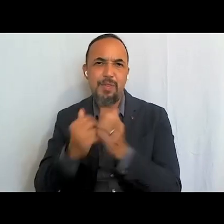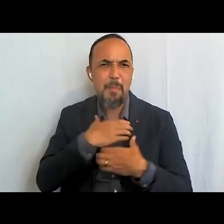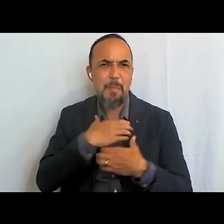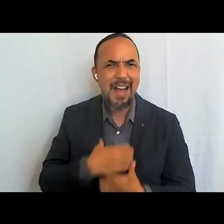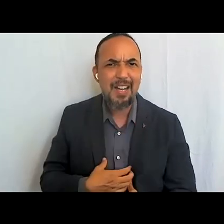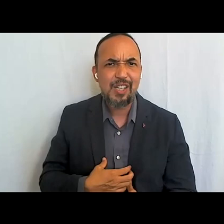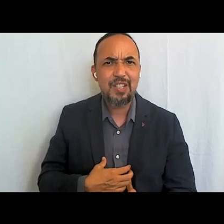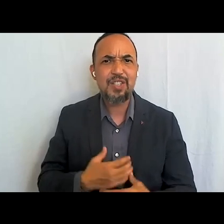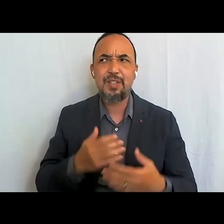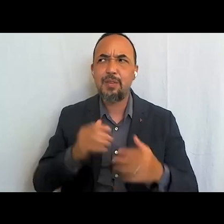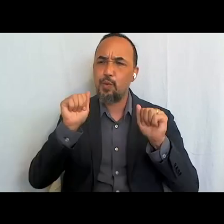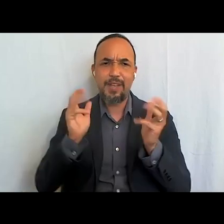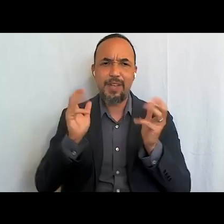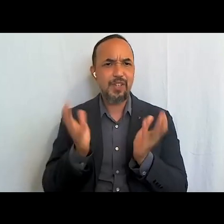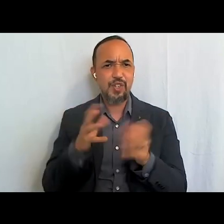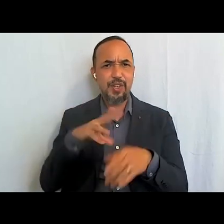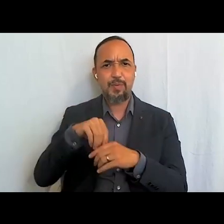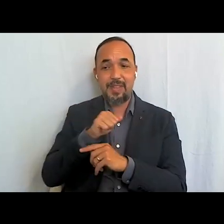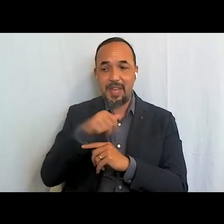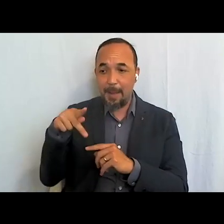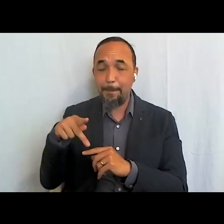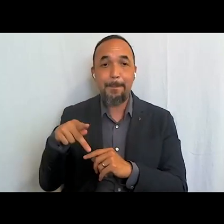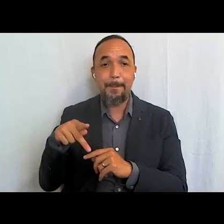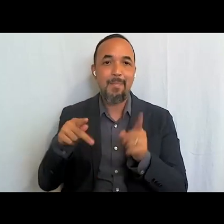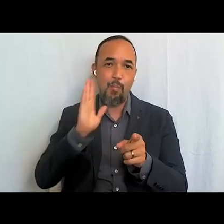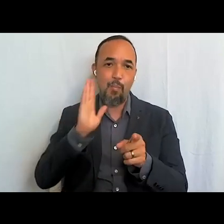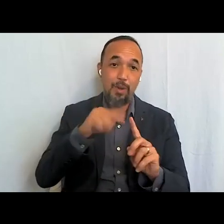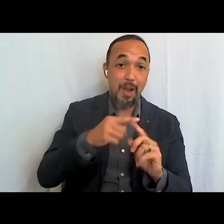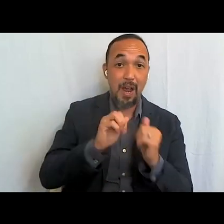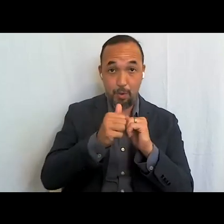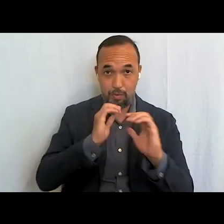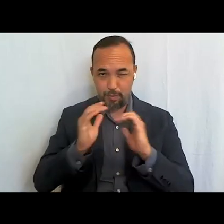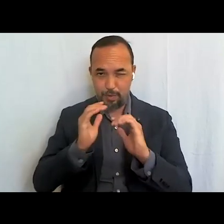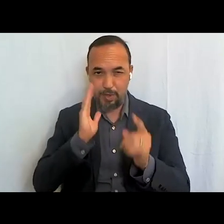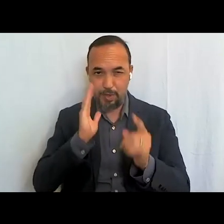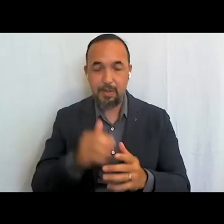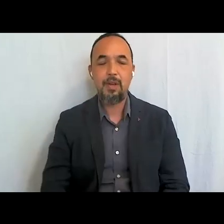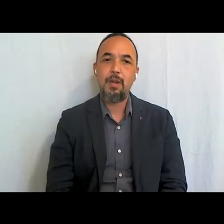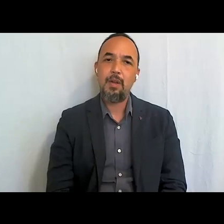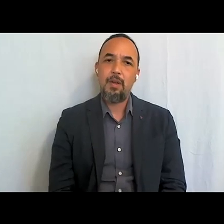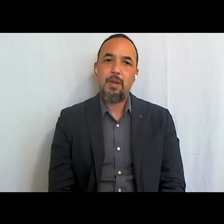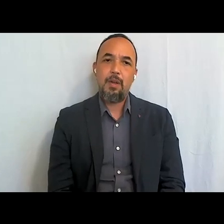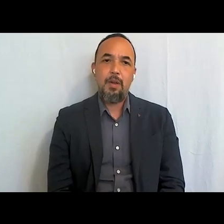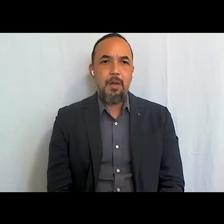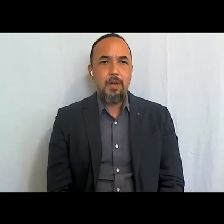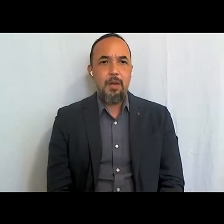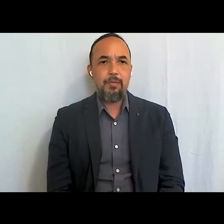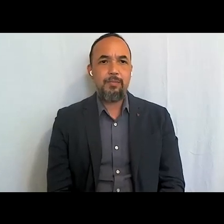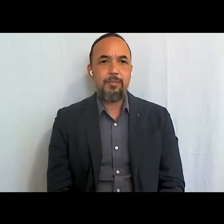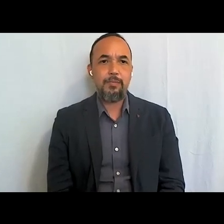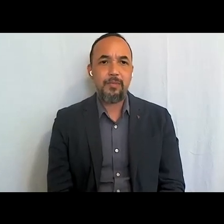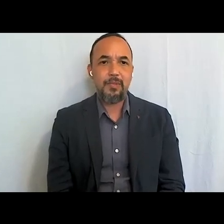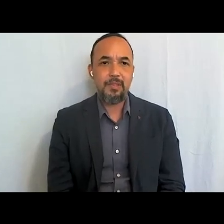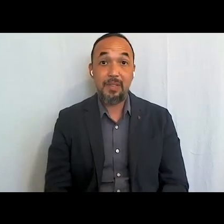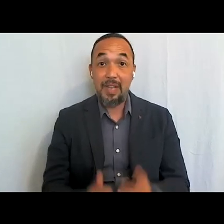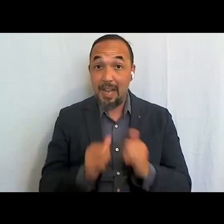app, chat on whatever you want. We're gonna go over some places where you can do that. And then, you know, how do you wanna communicate before,